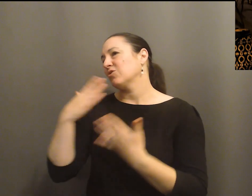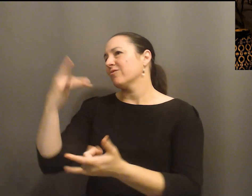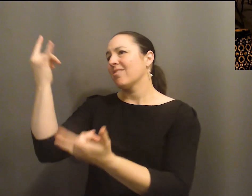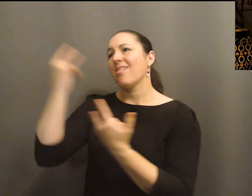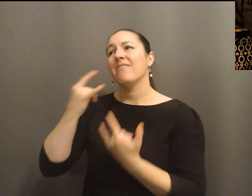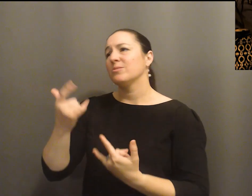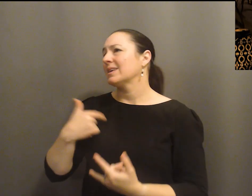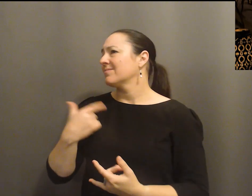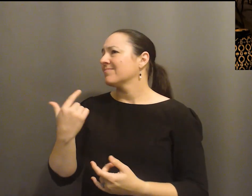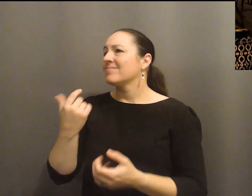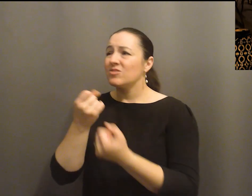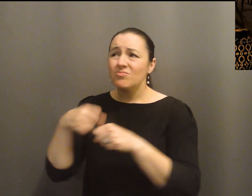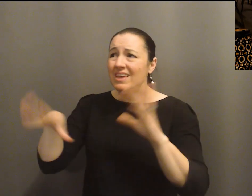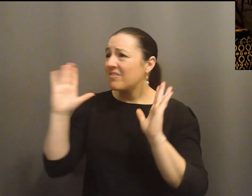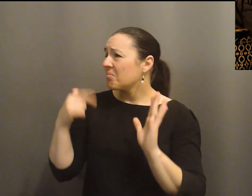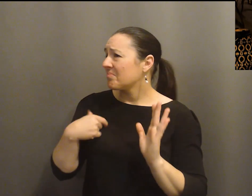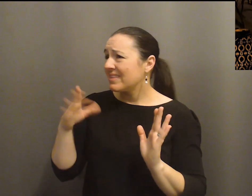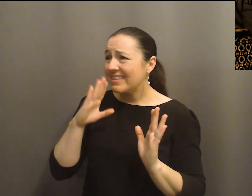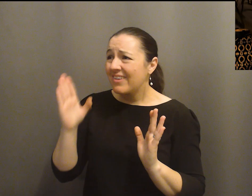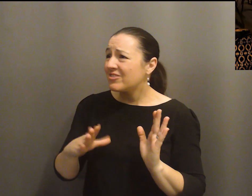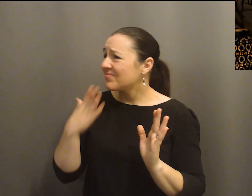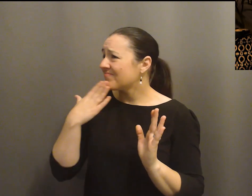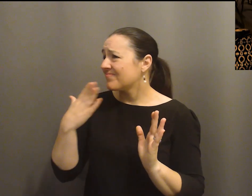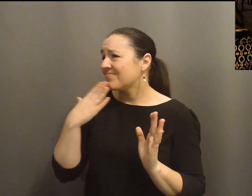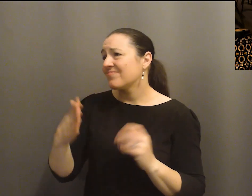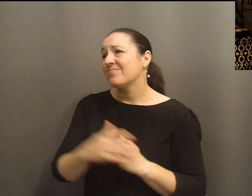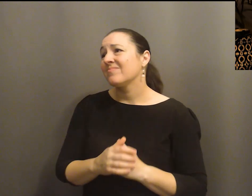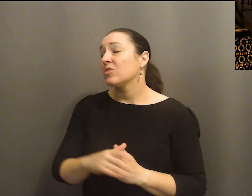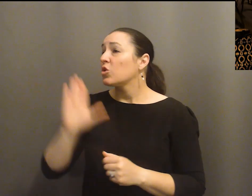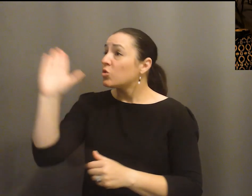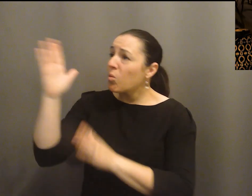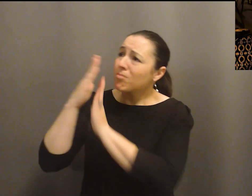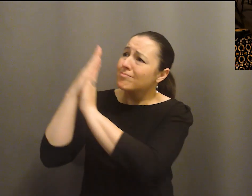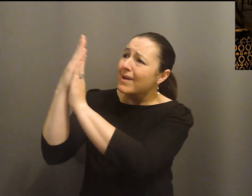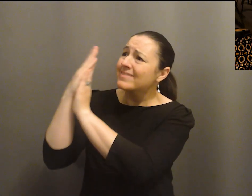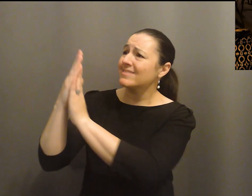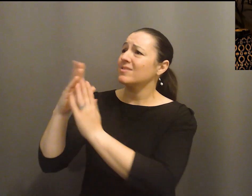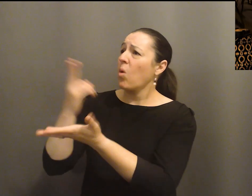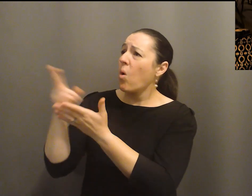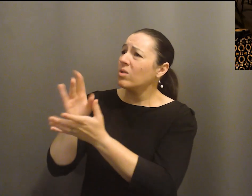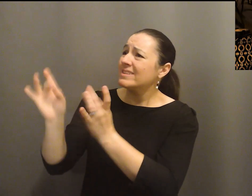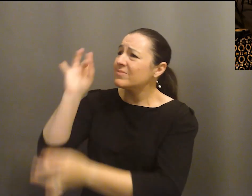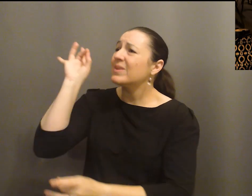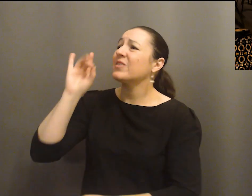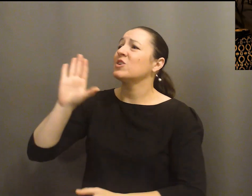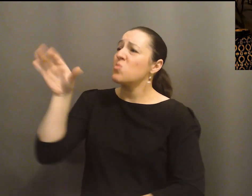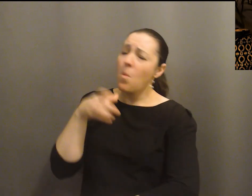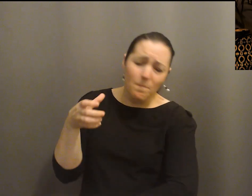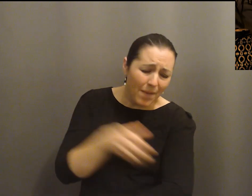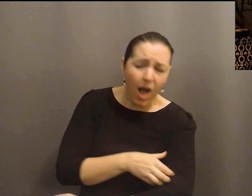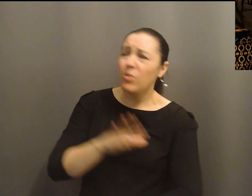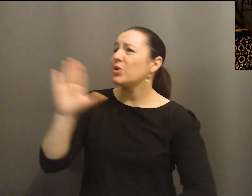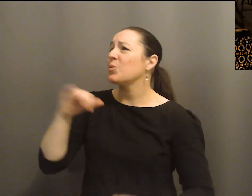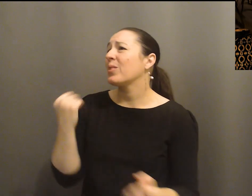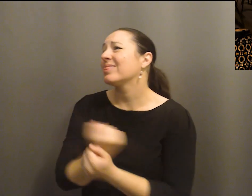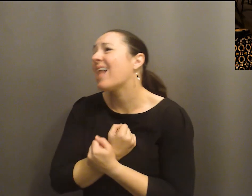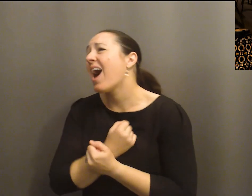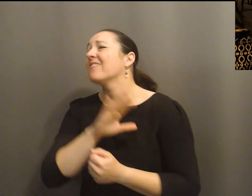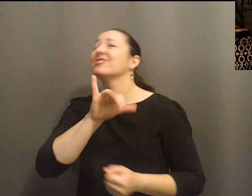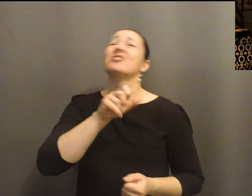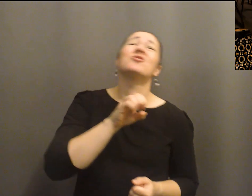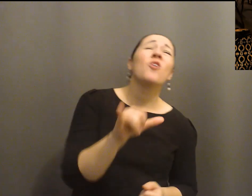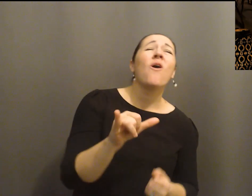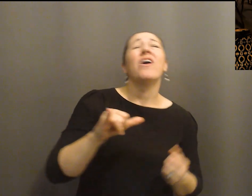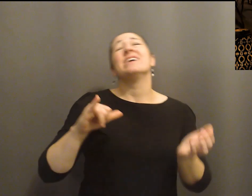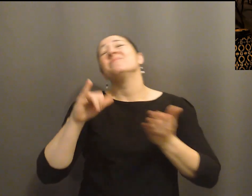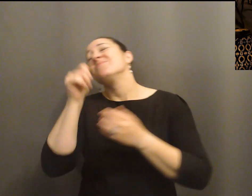And never giving up on me Now ask him this Jesus fill me With your very presence Fill me with the Holy Spirit Fill me with your power With your love And